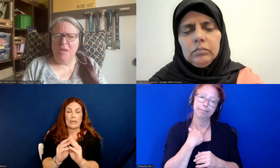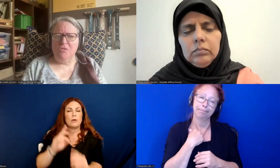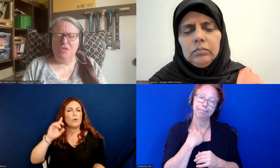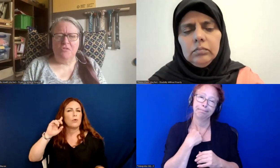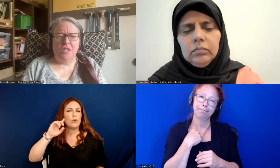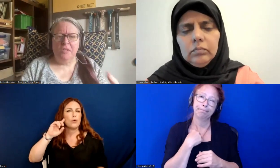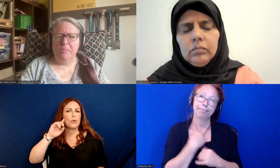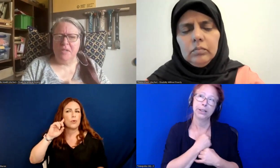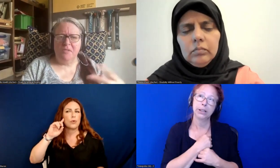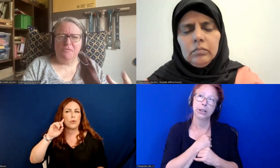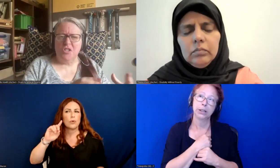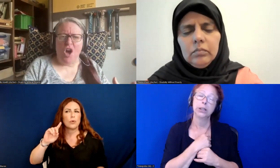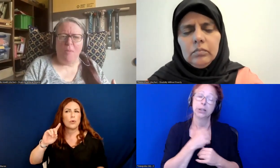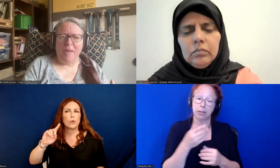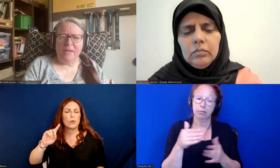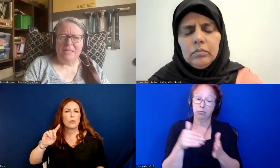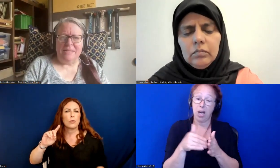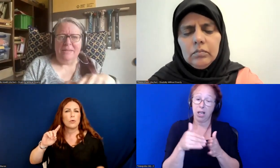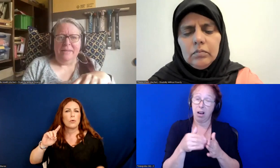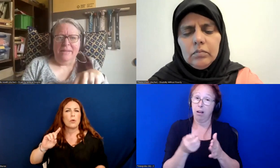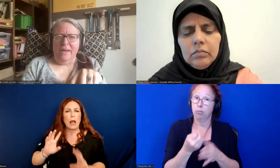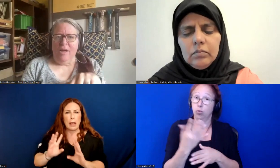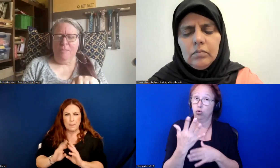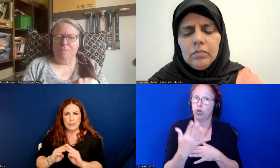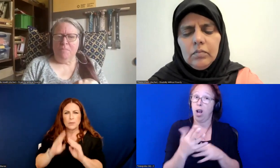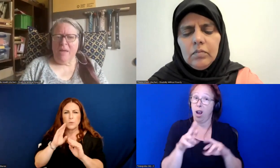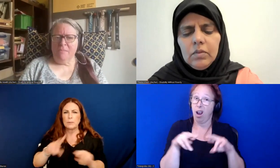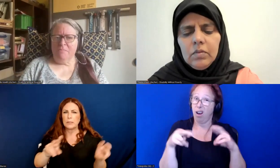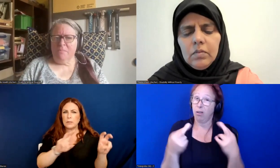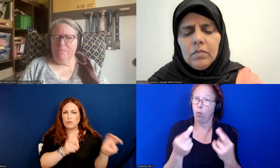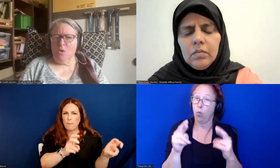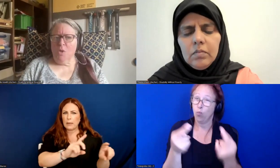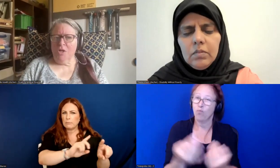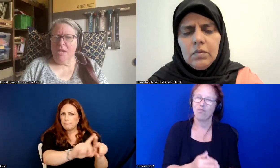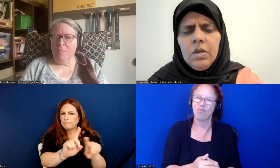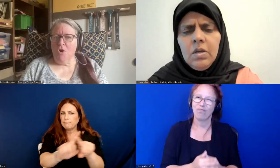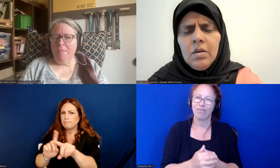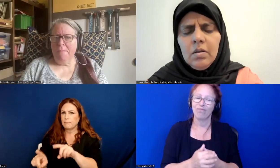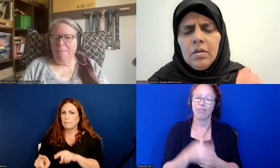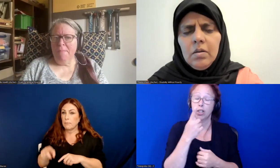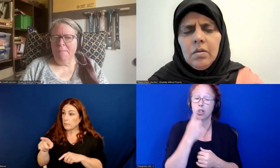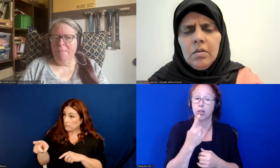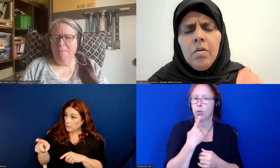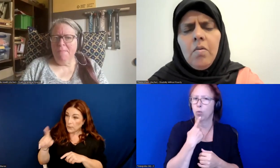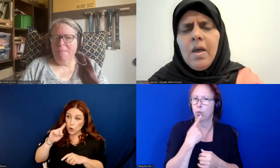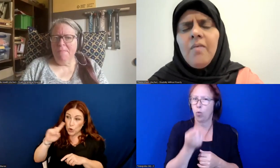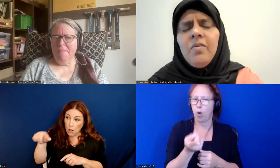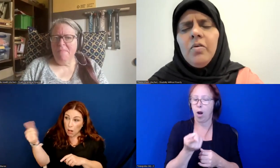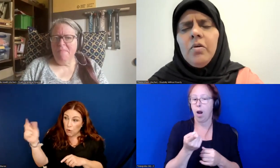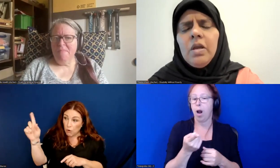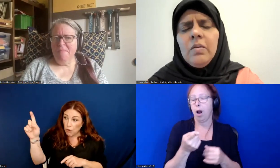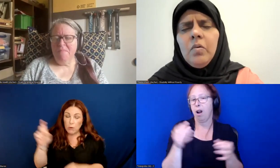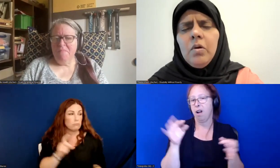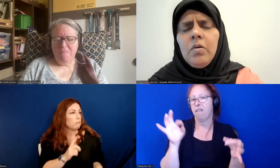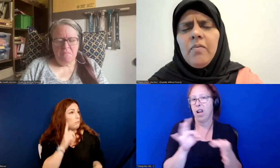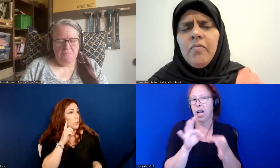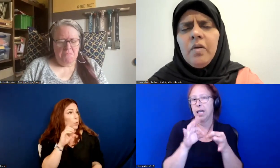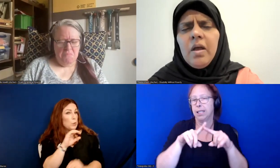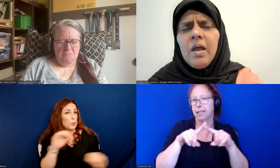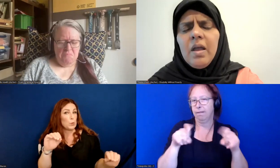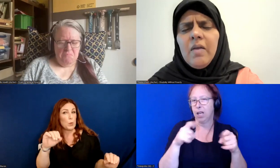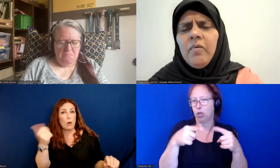they're going to be under a number of different topics. Um, you heard any Yeah. more? No, I haven't heard any